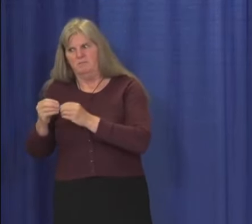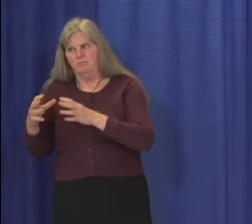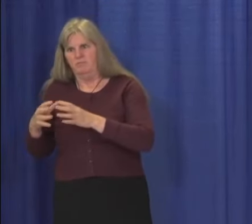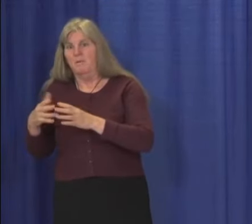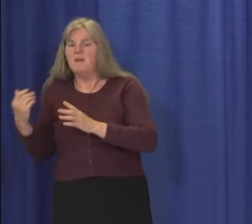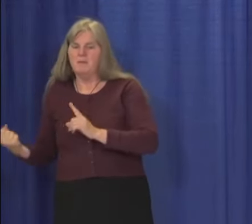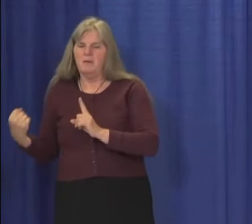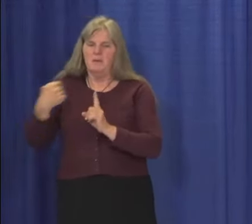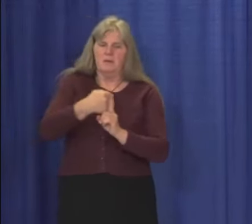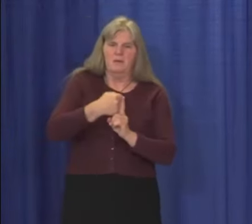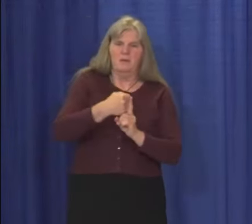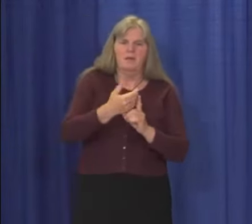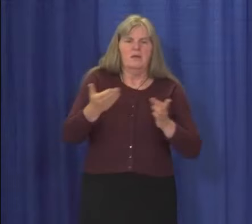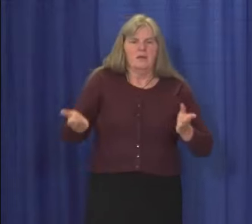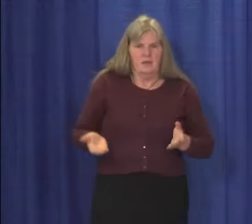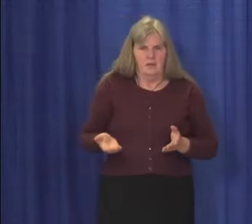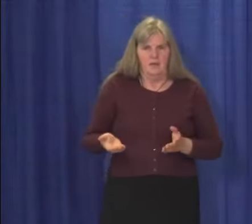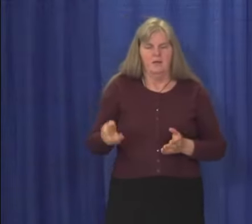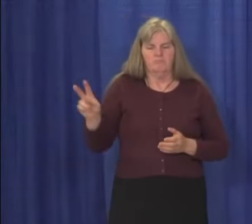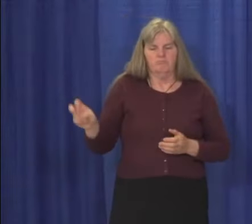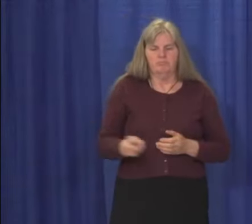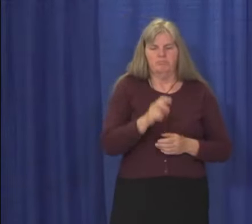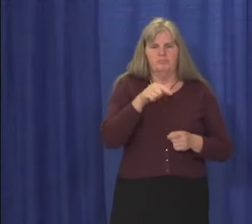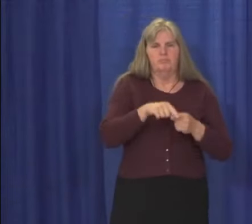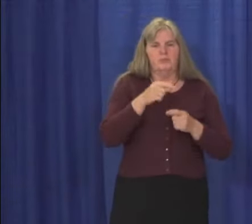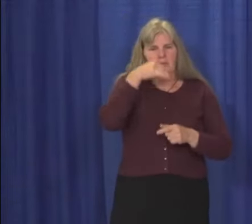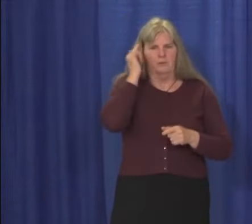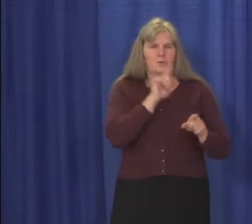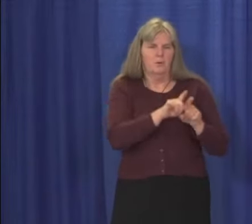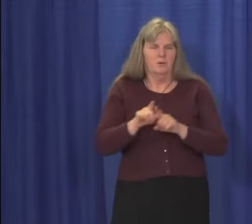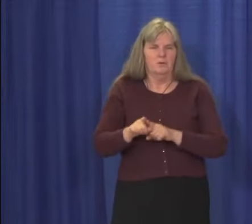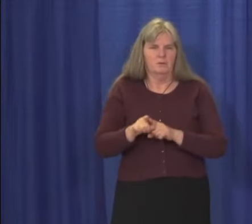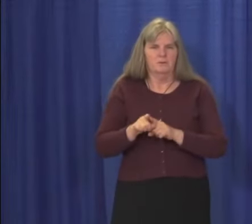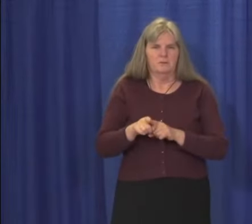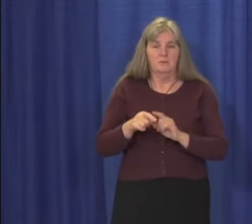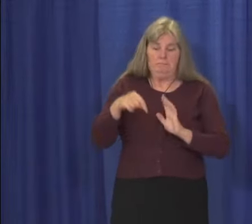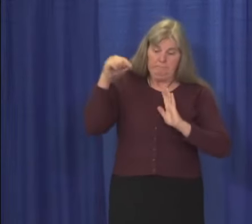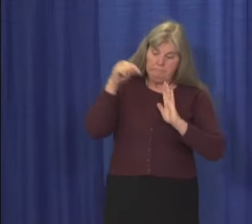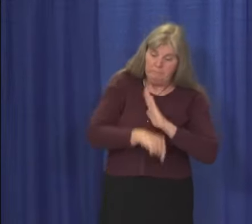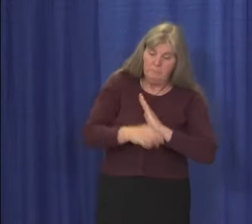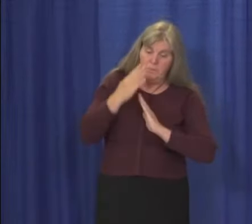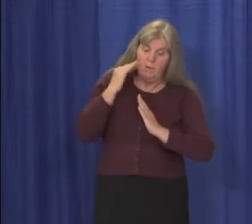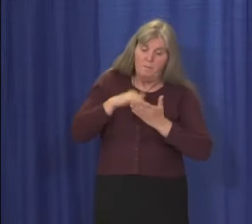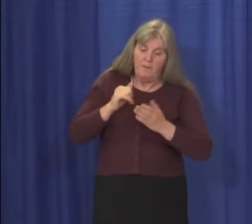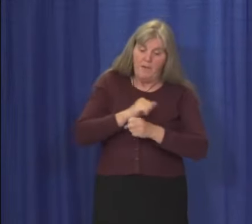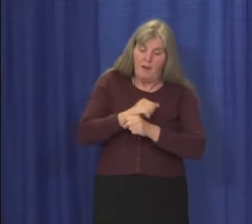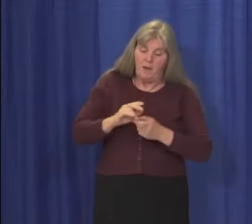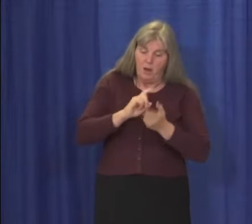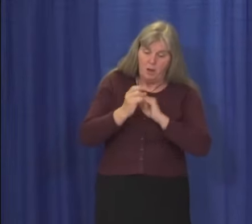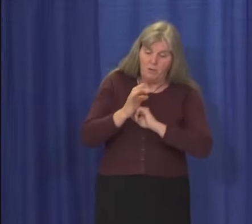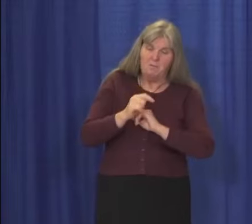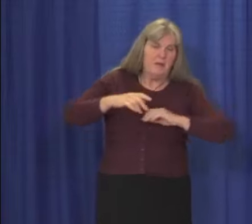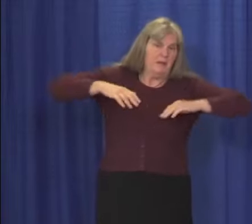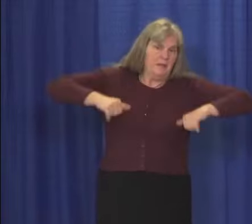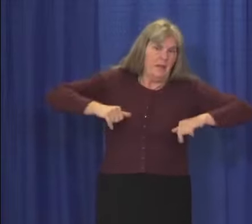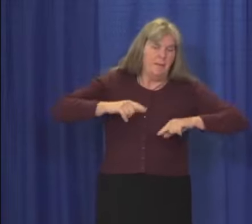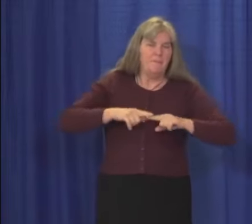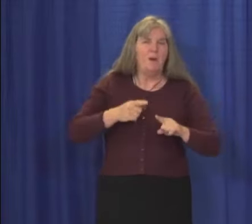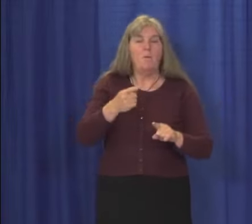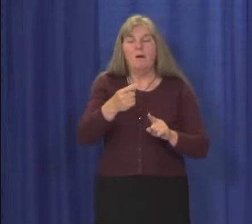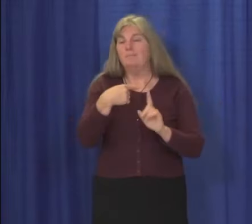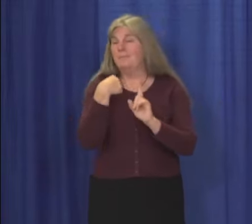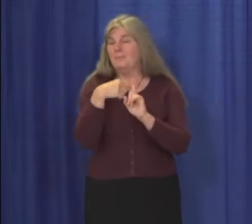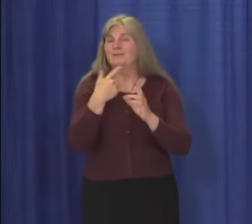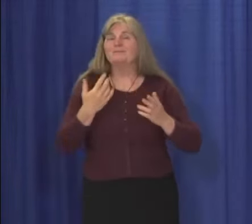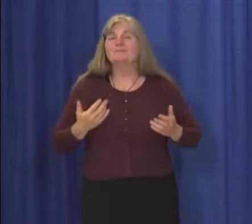I expect there will be other variants that make their way here that we know little about today. The good news so far is that the vaccines